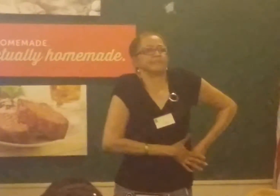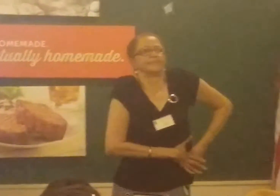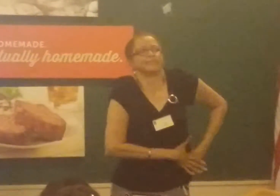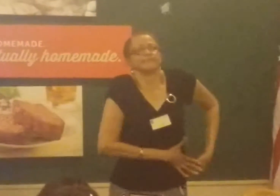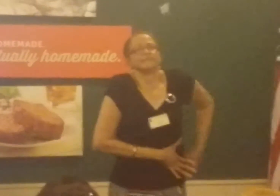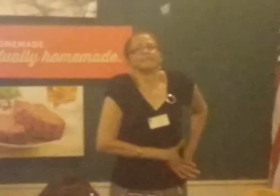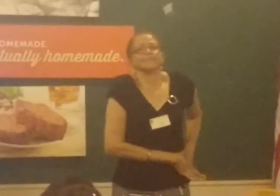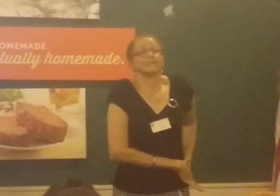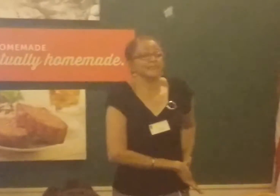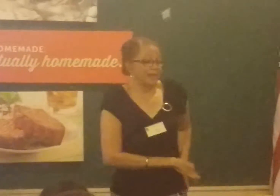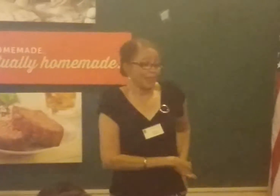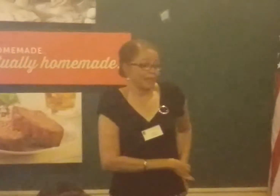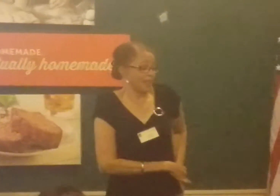hiding that you can't see.